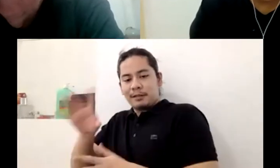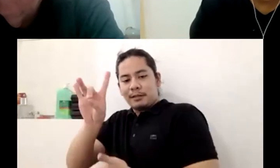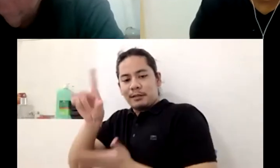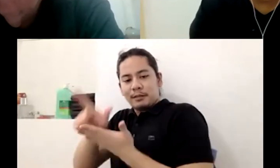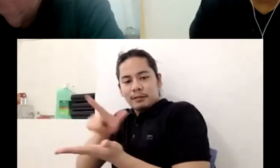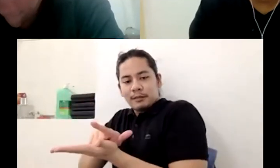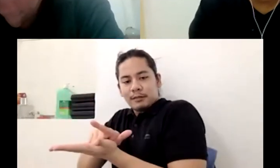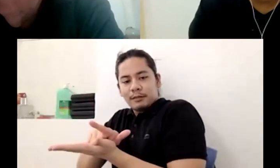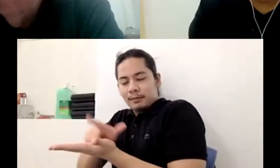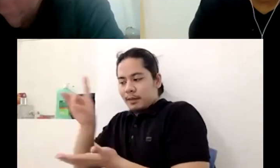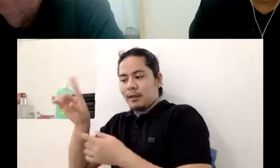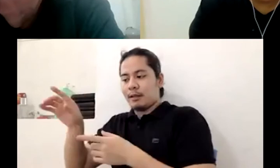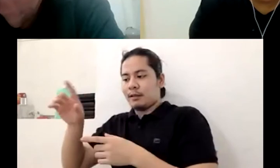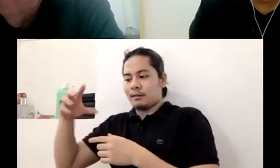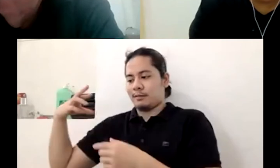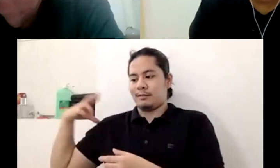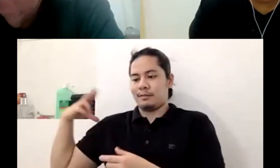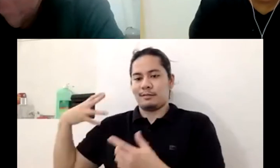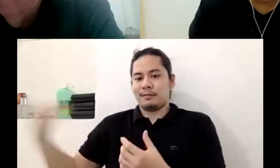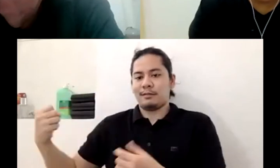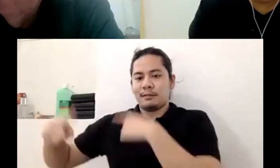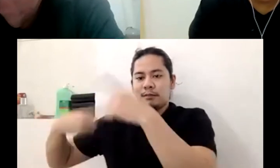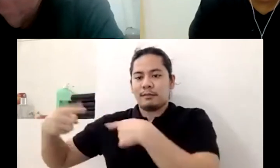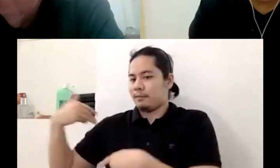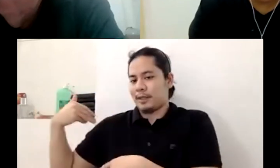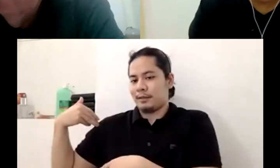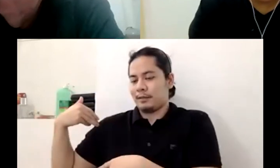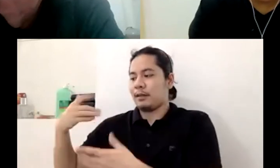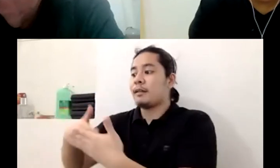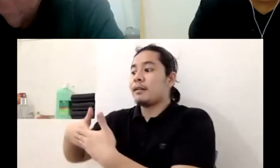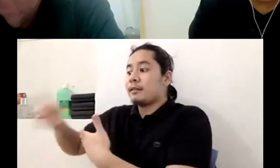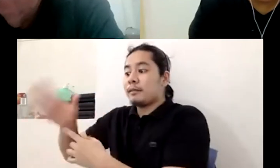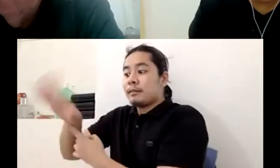discussed the orientation yet.